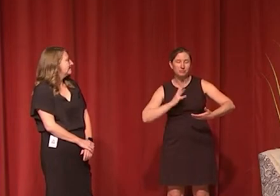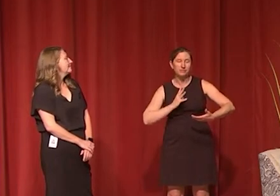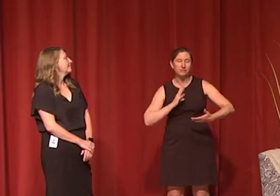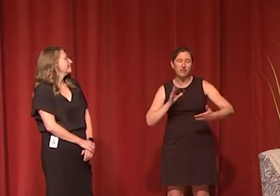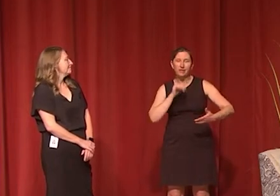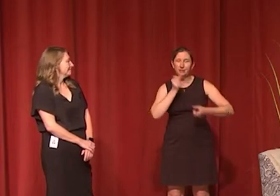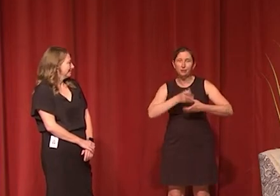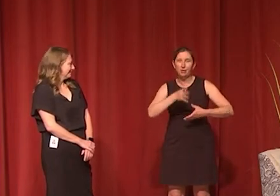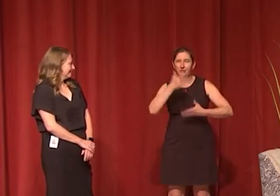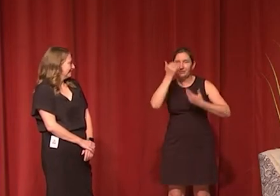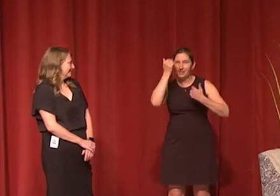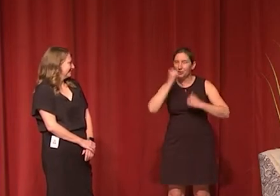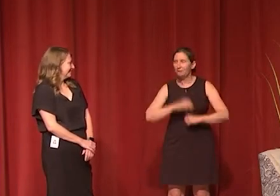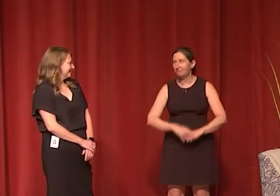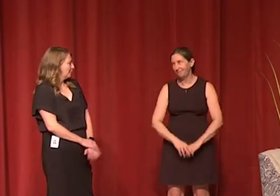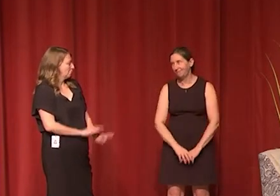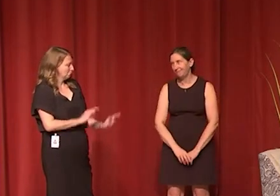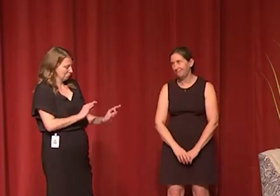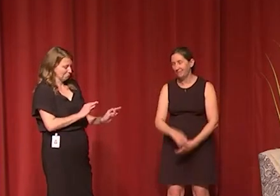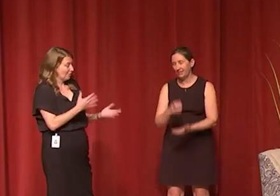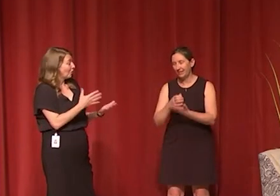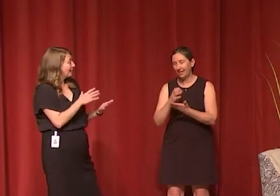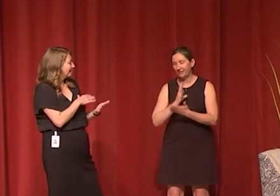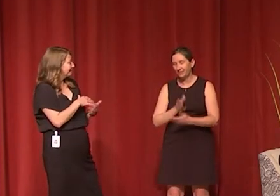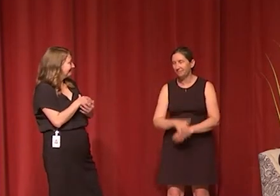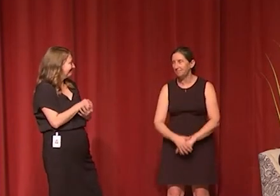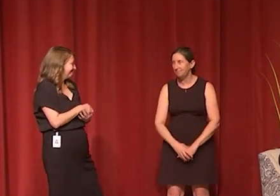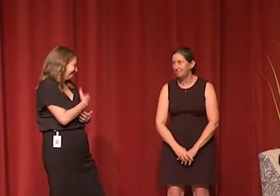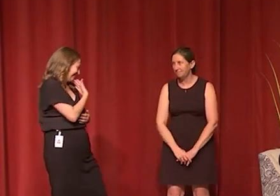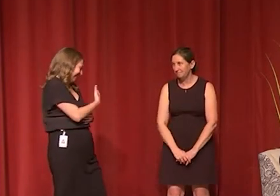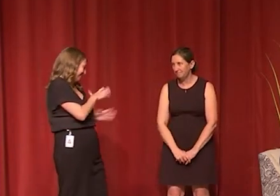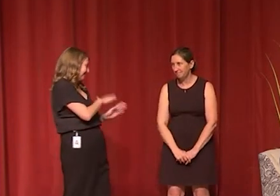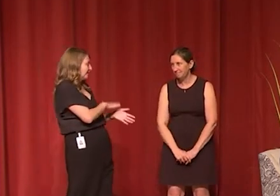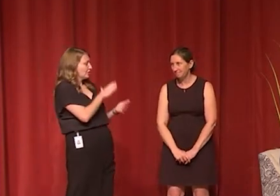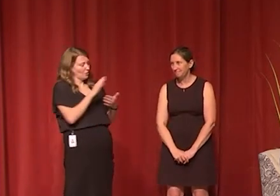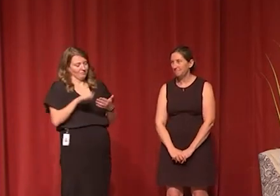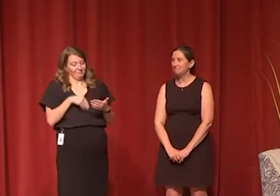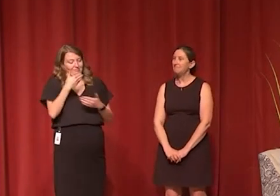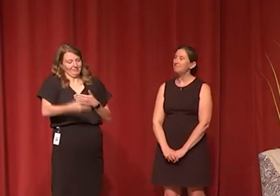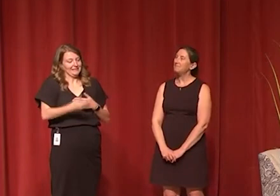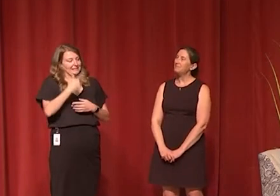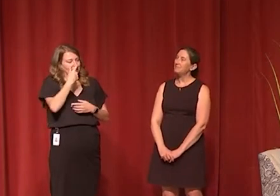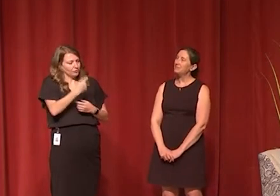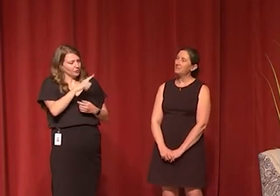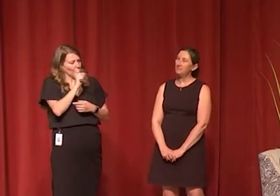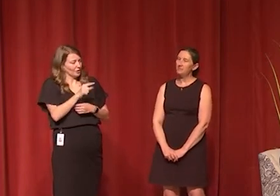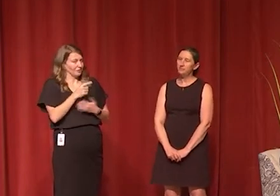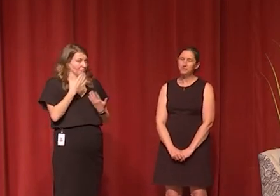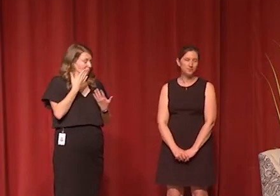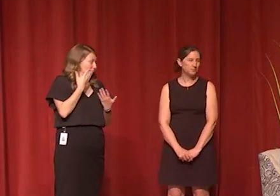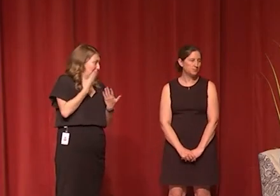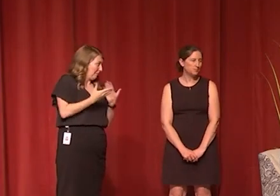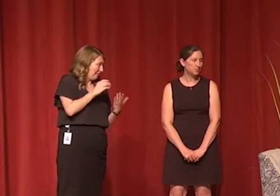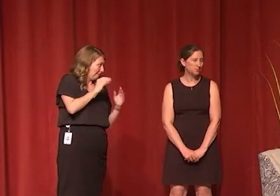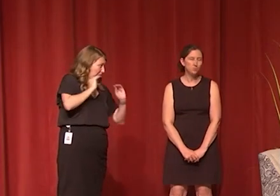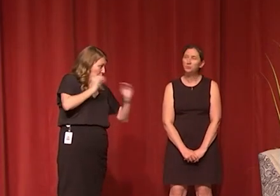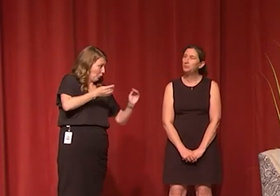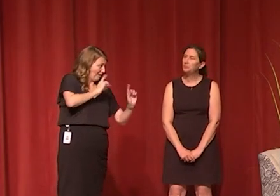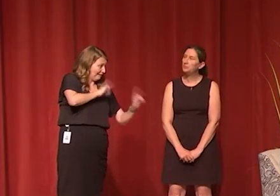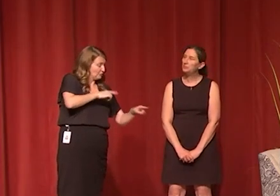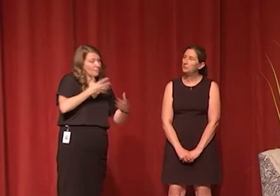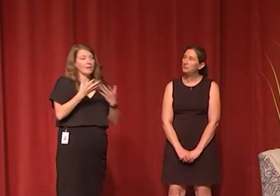Okay, so this is a really interesting question, and I don't know that we have an answer to this. It's about the link